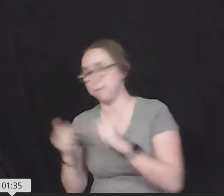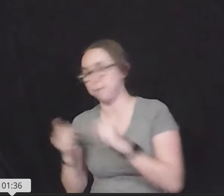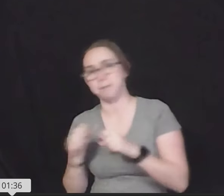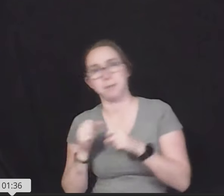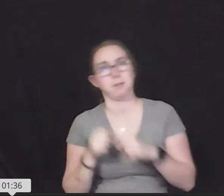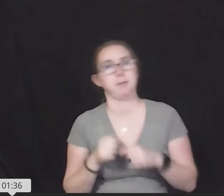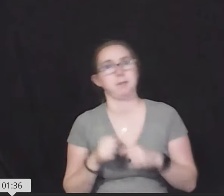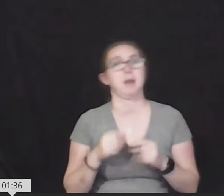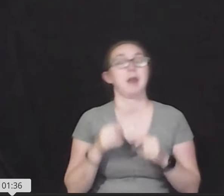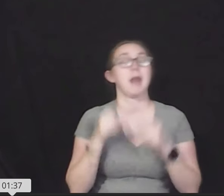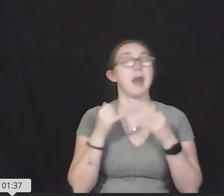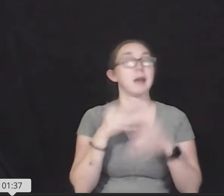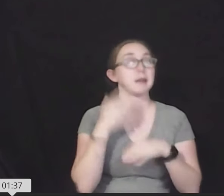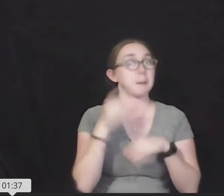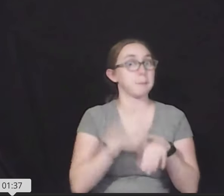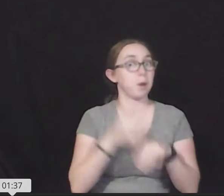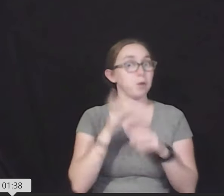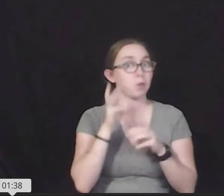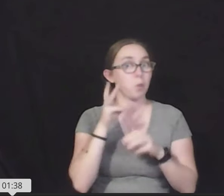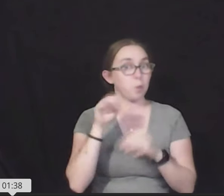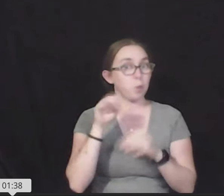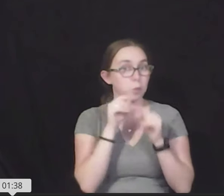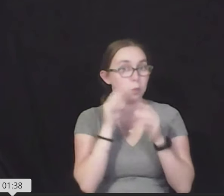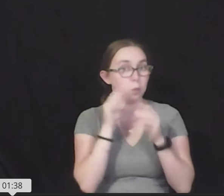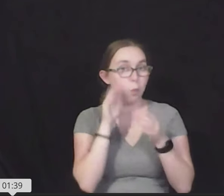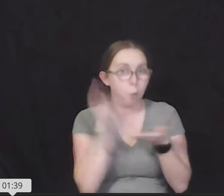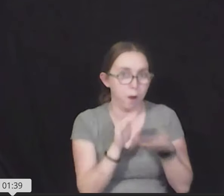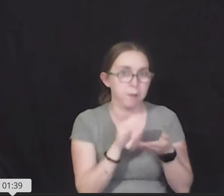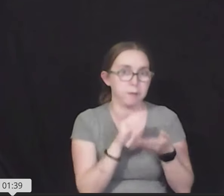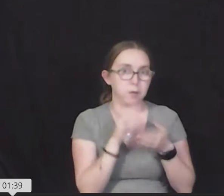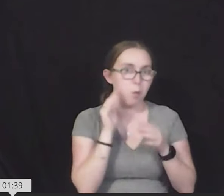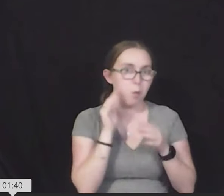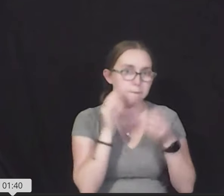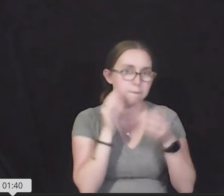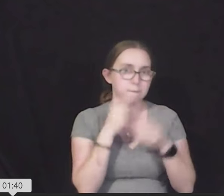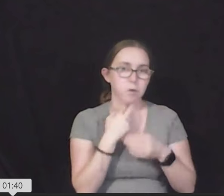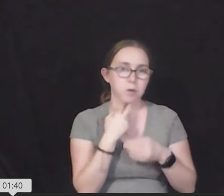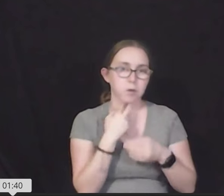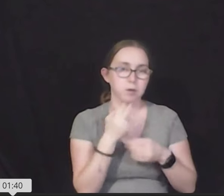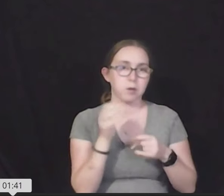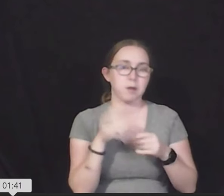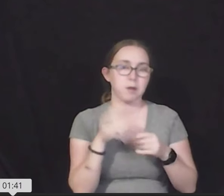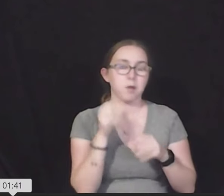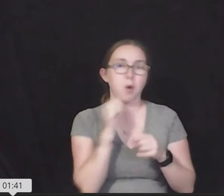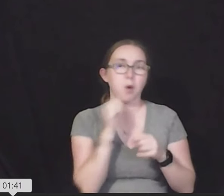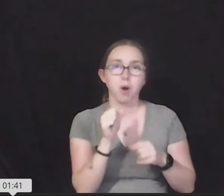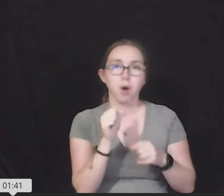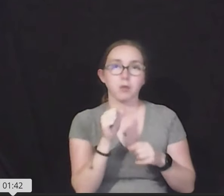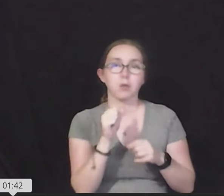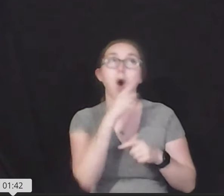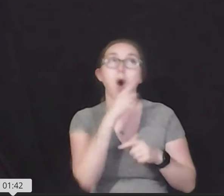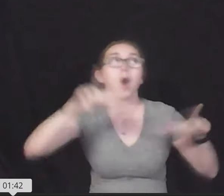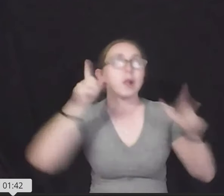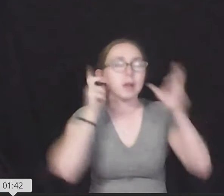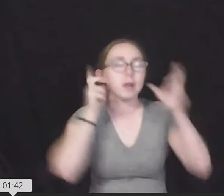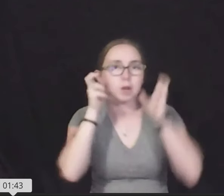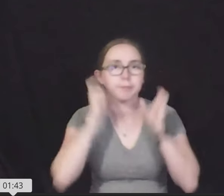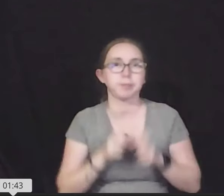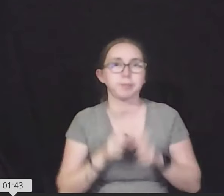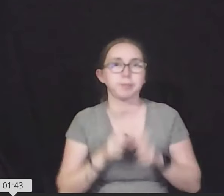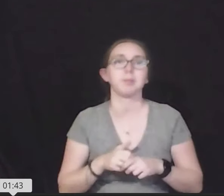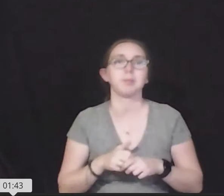Make sure next time it's a whisper, so not all our friends here. All right, who can tell me which word means beneath the surface of the earth? Gavin?